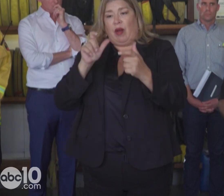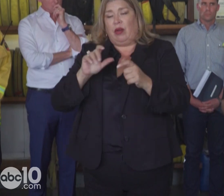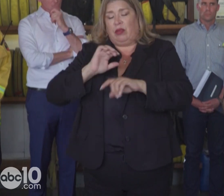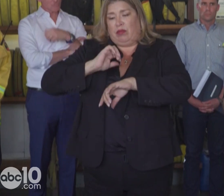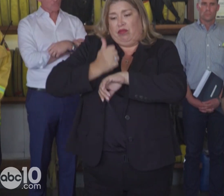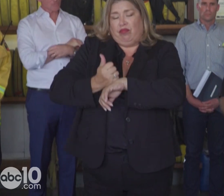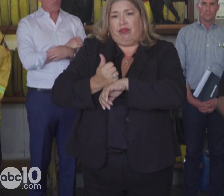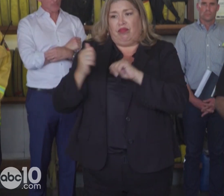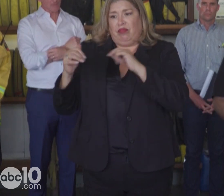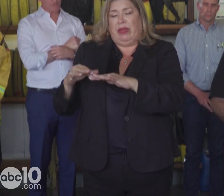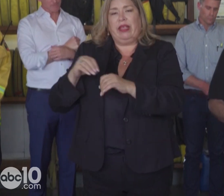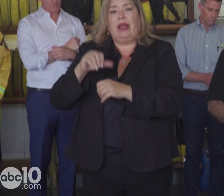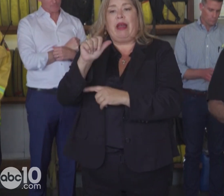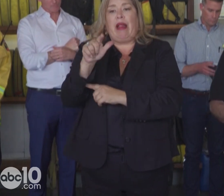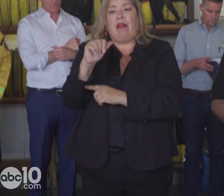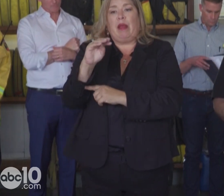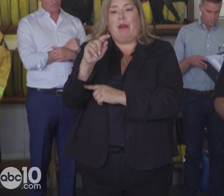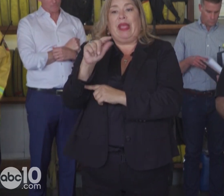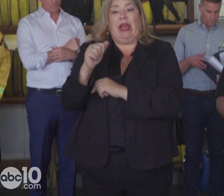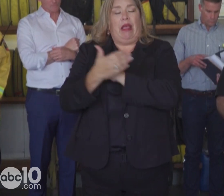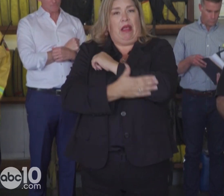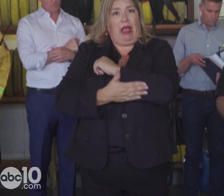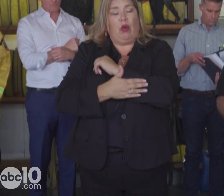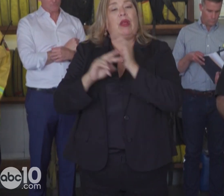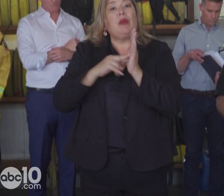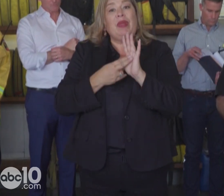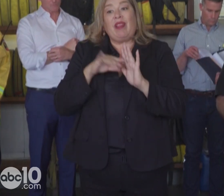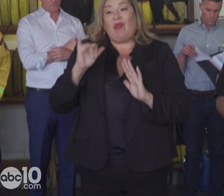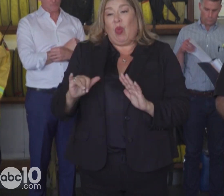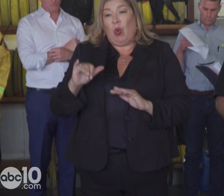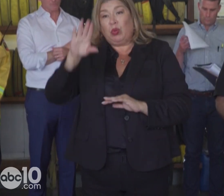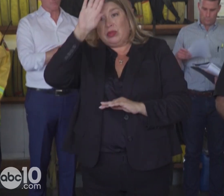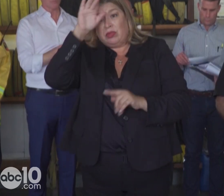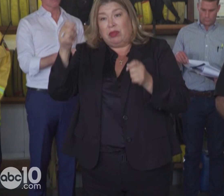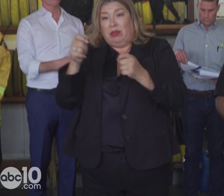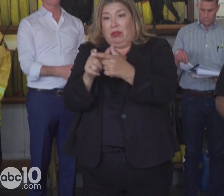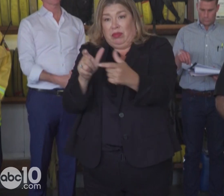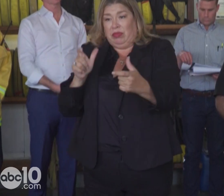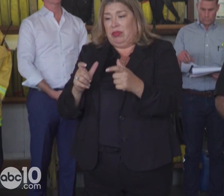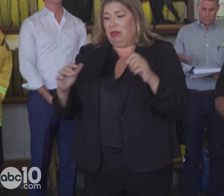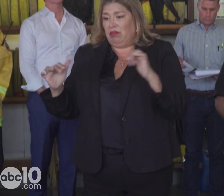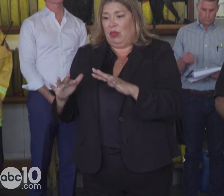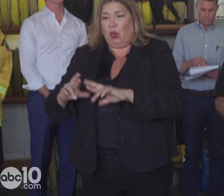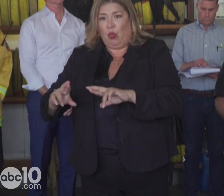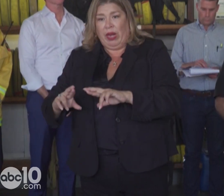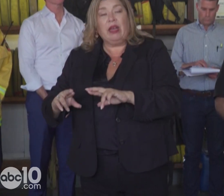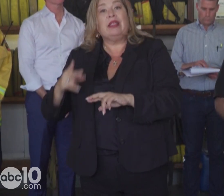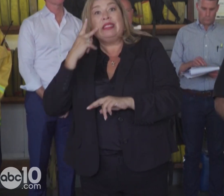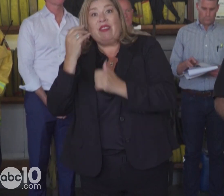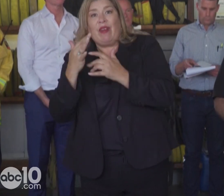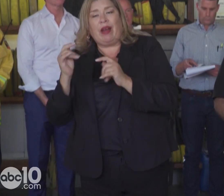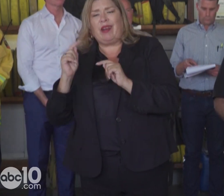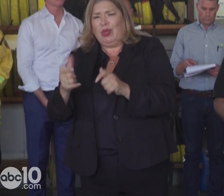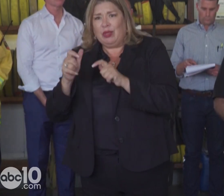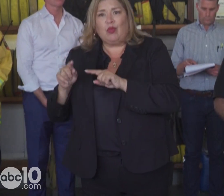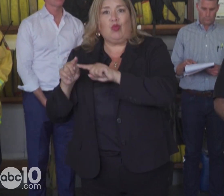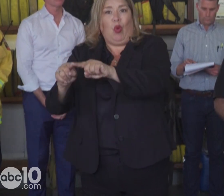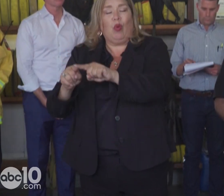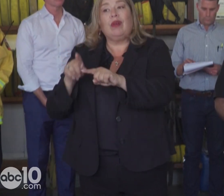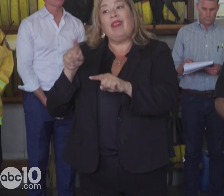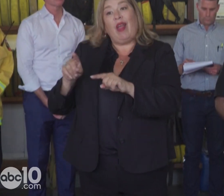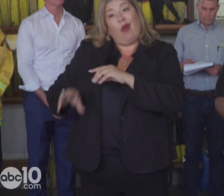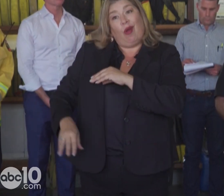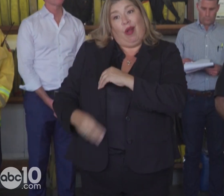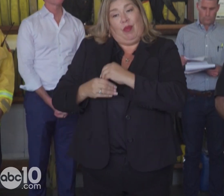Alameda County. So that these strike teams of engines can be immediately deployed to new starts. They're an augmentation of